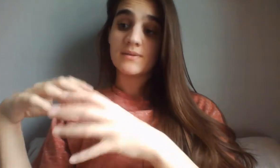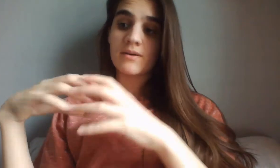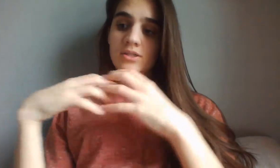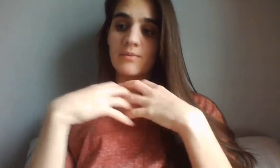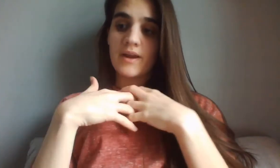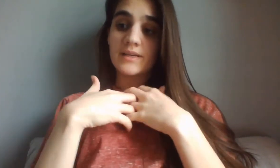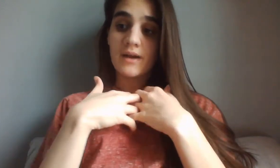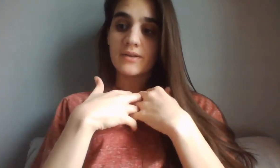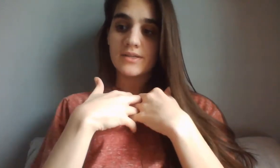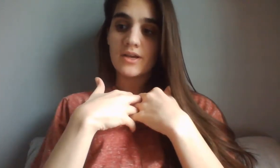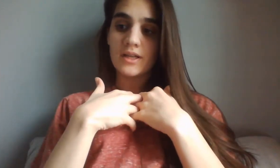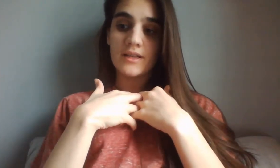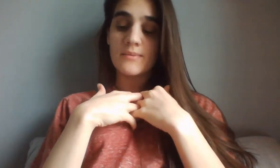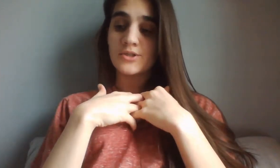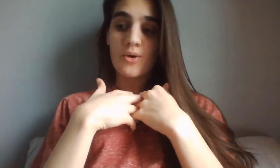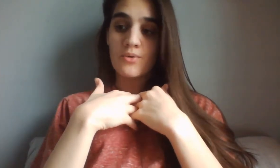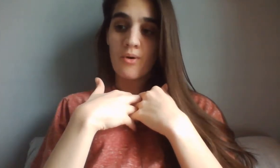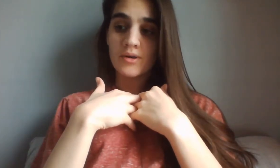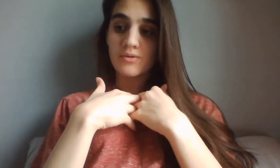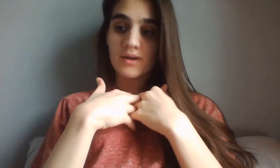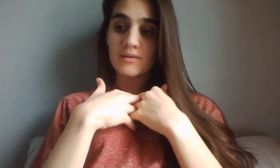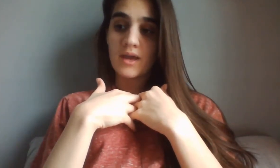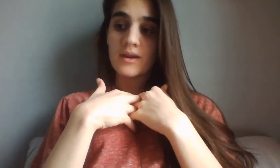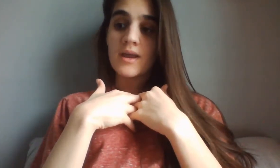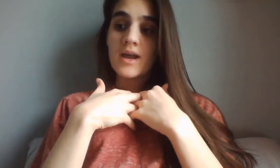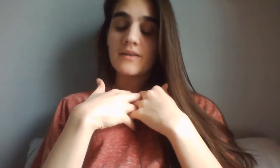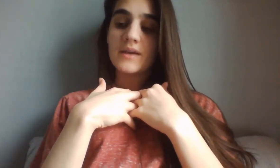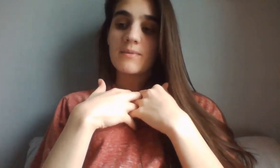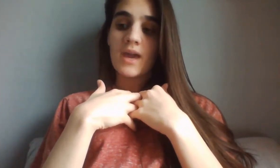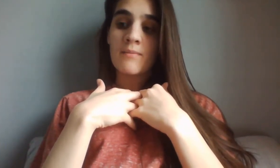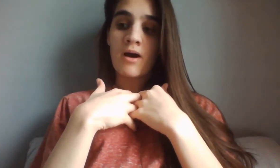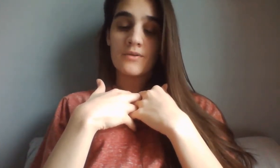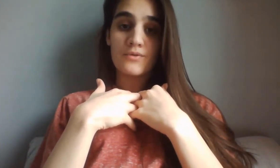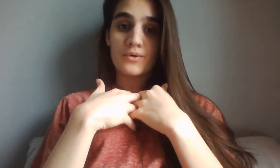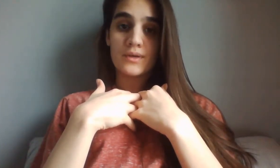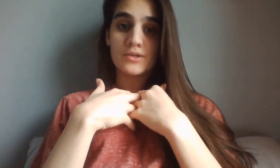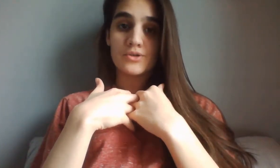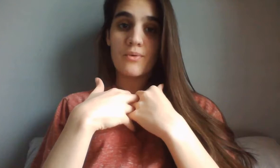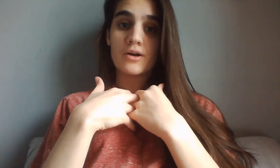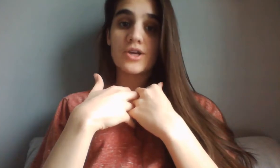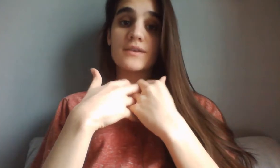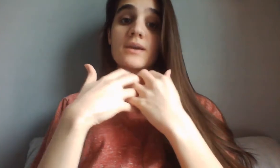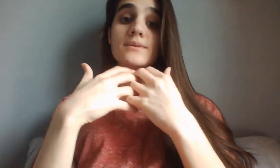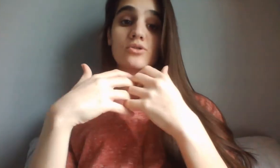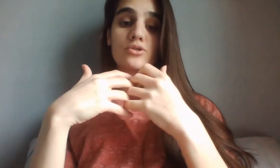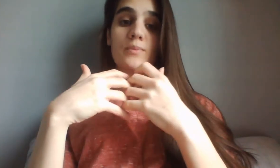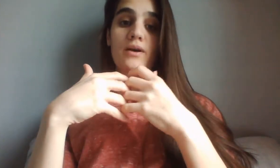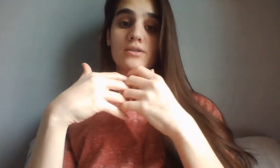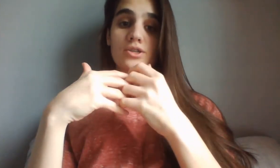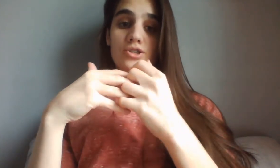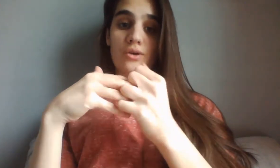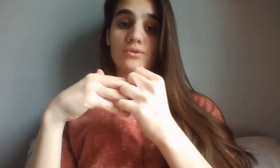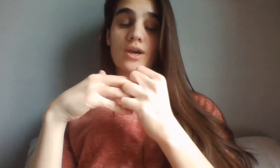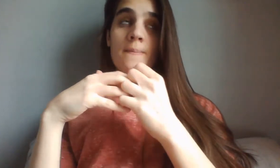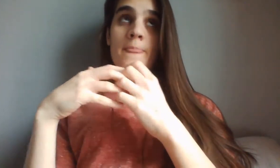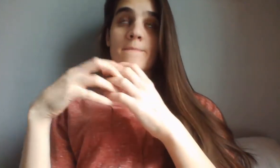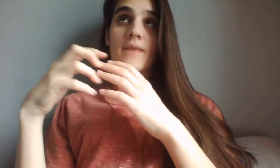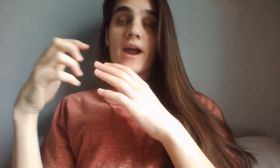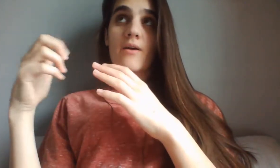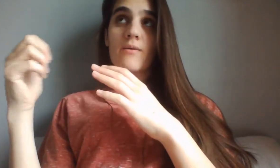emotionally breaking down internally. There was no noise or anything. I think it became hard for an audience to watch. I think it was good because it showed how